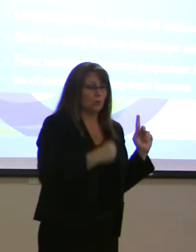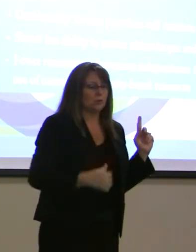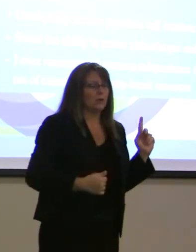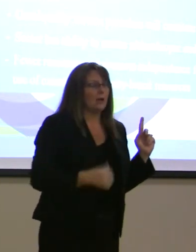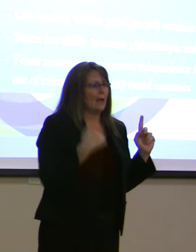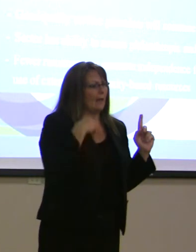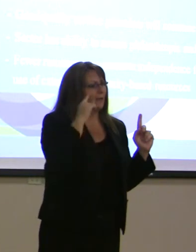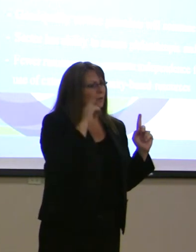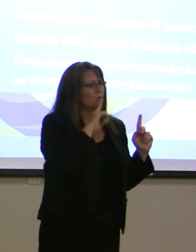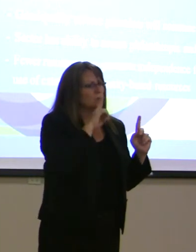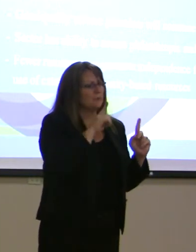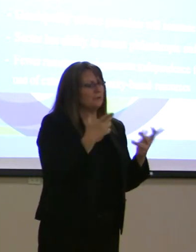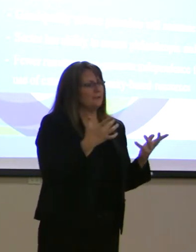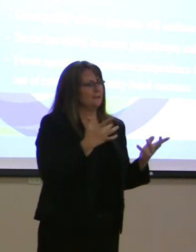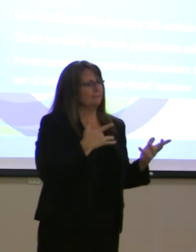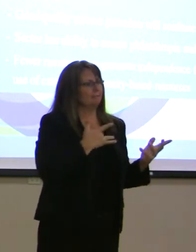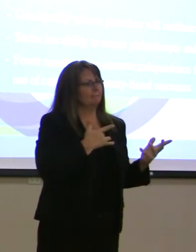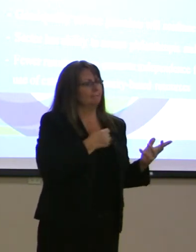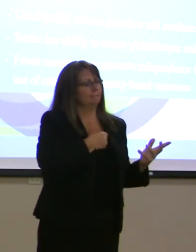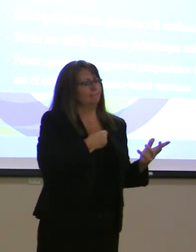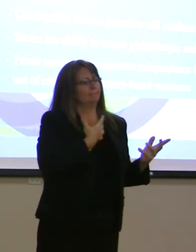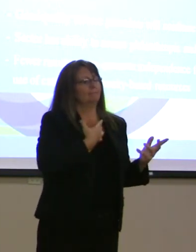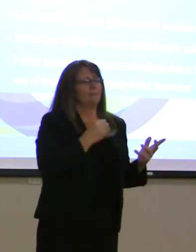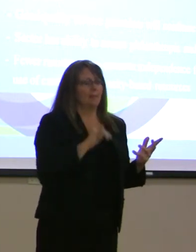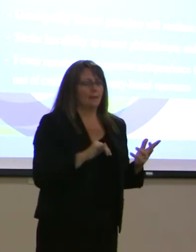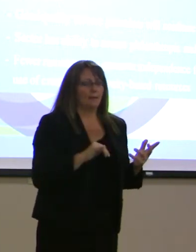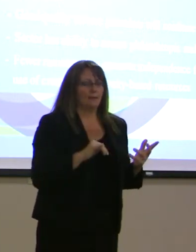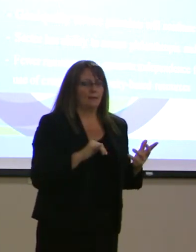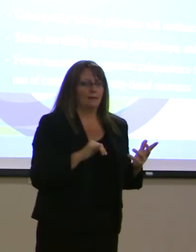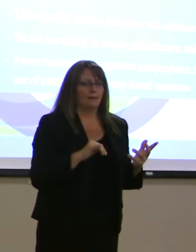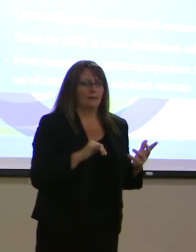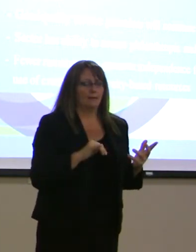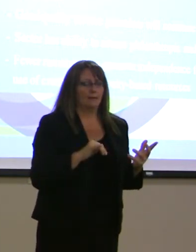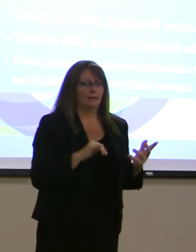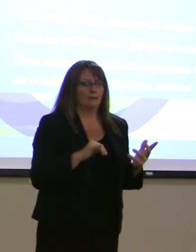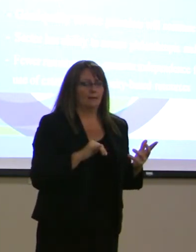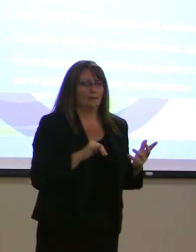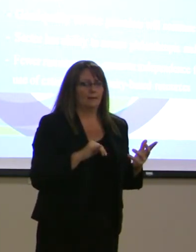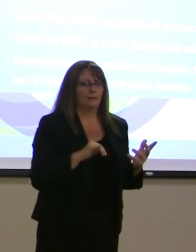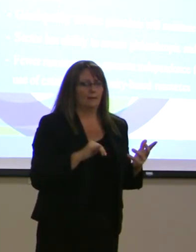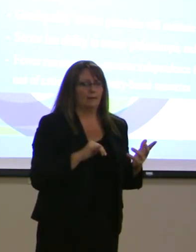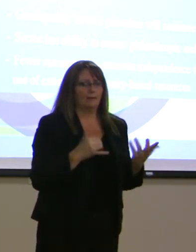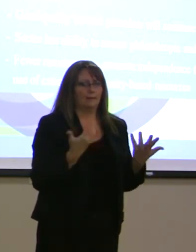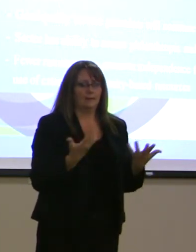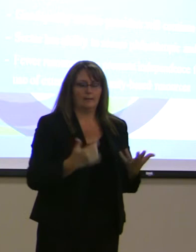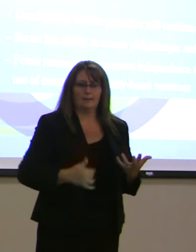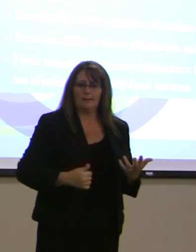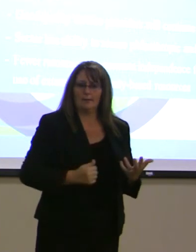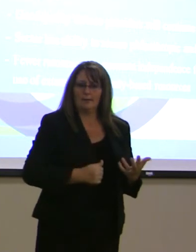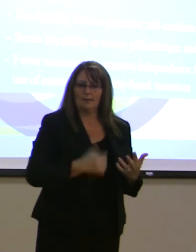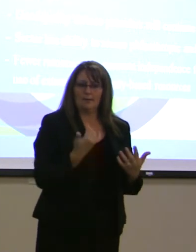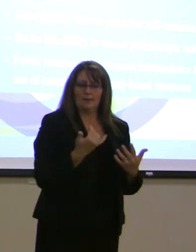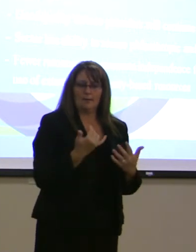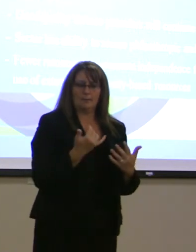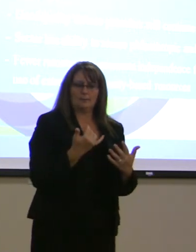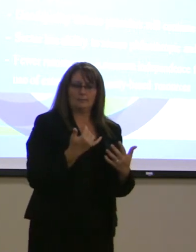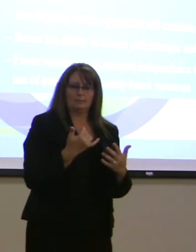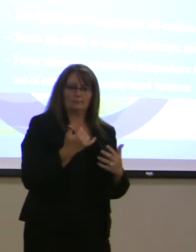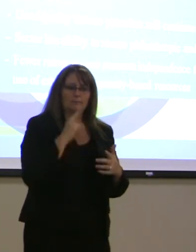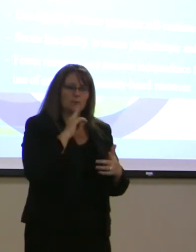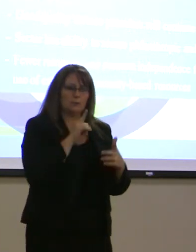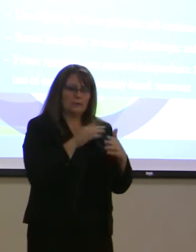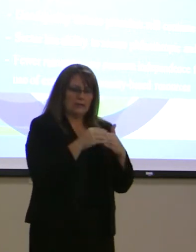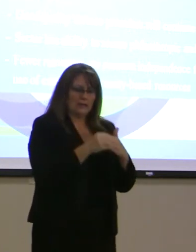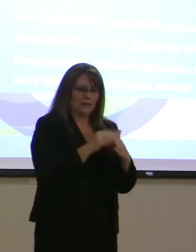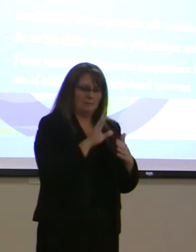I think it's really heartening that I suppose right across the world, mainly led by disability sector and